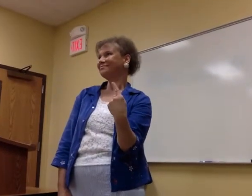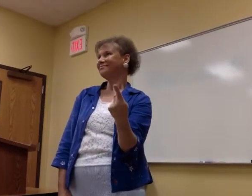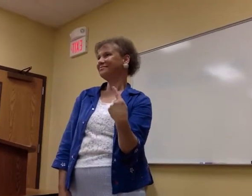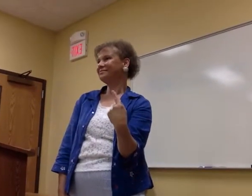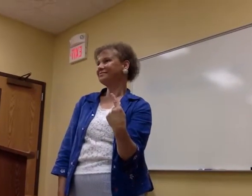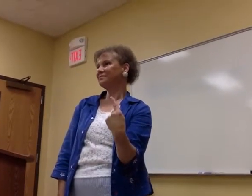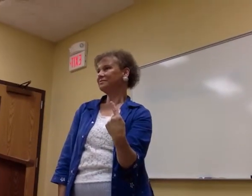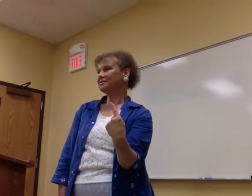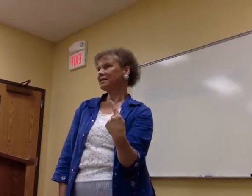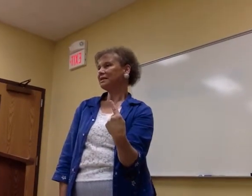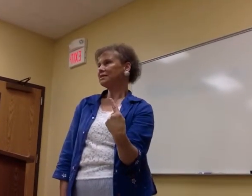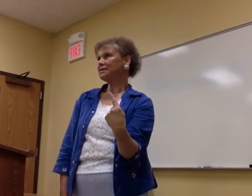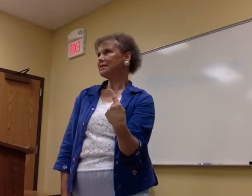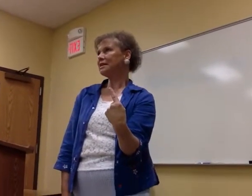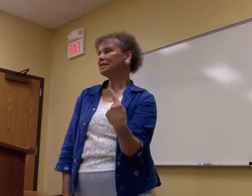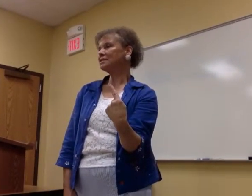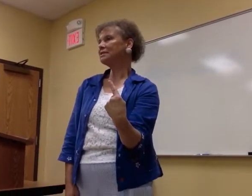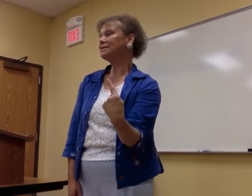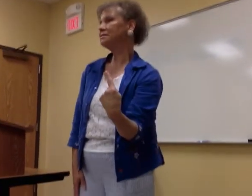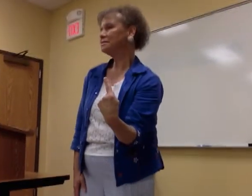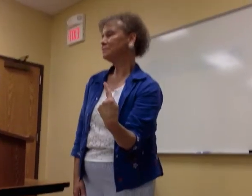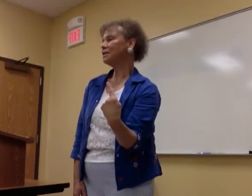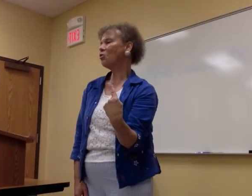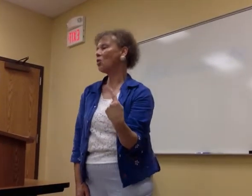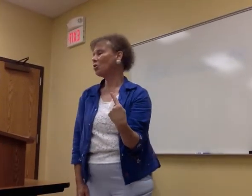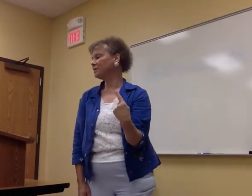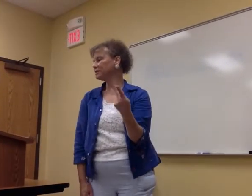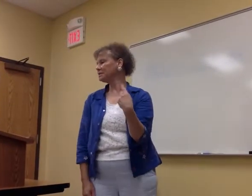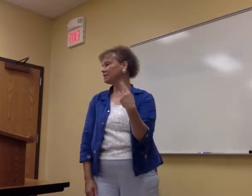Not T-O-O, but T-W-O. Us